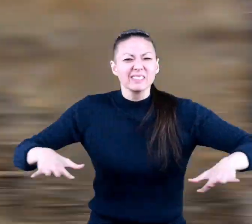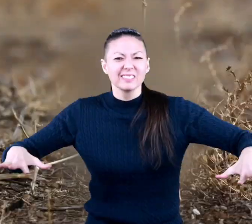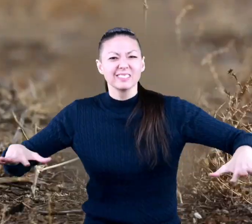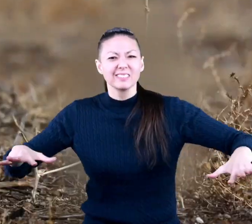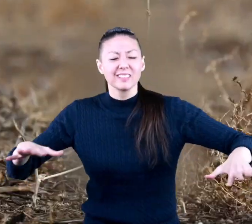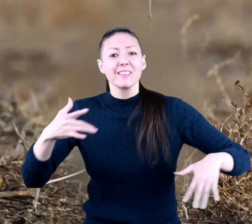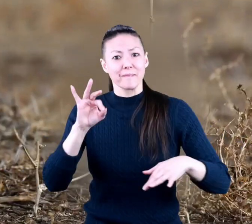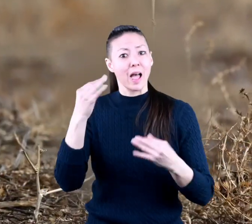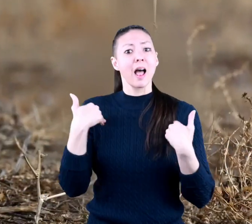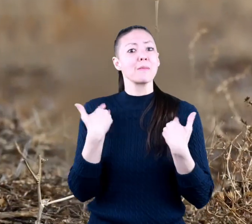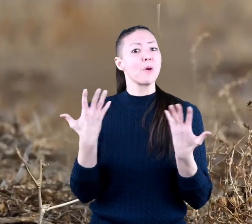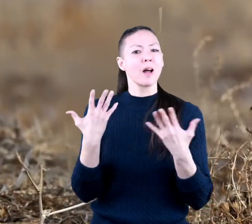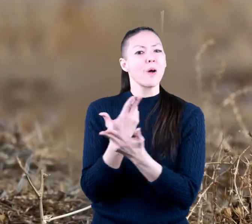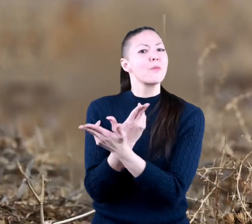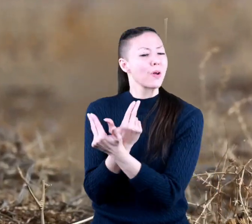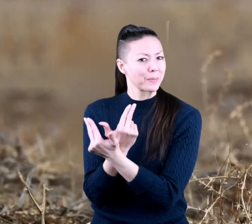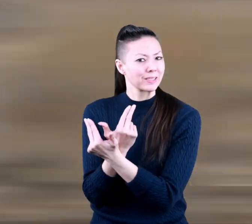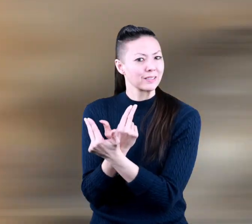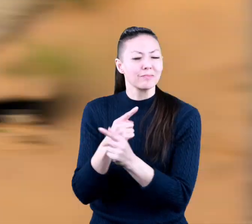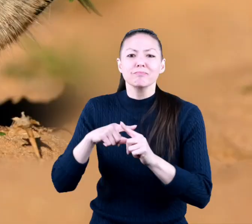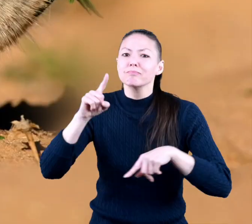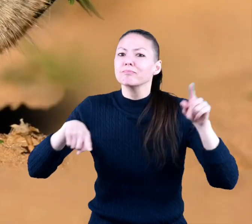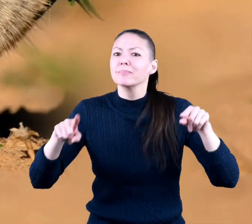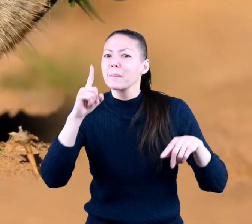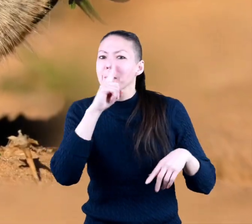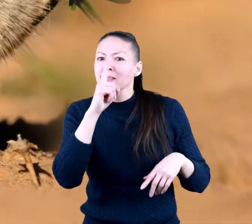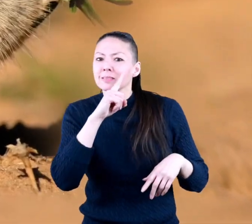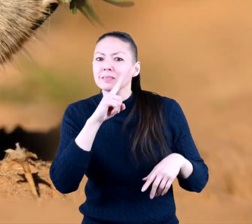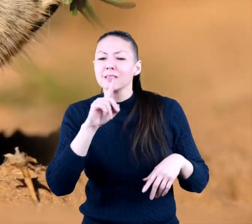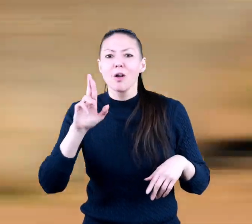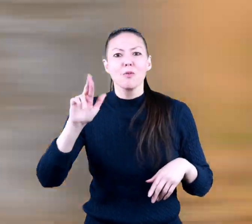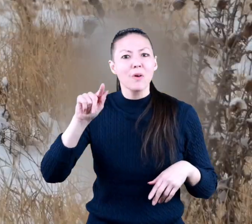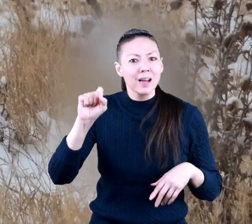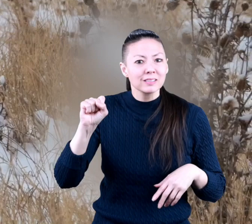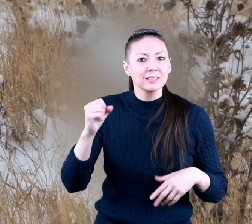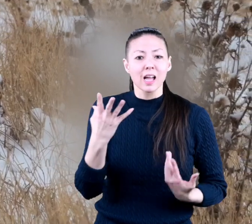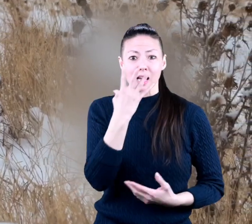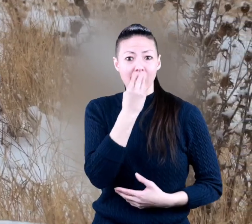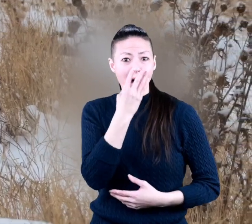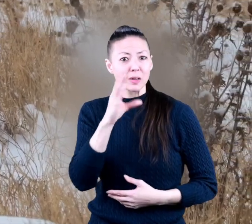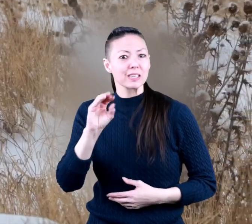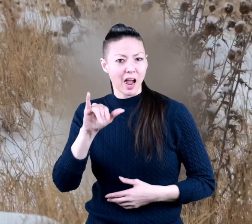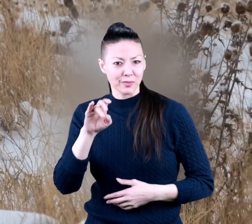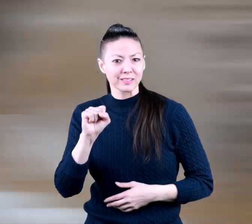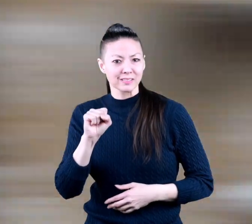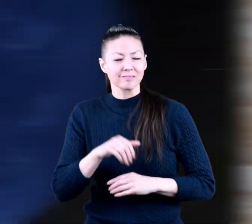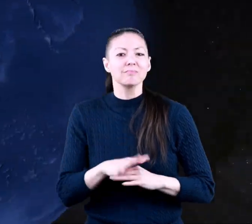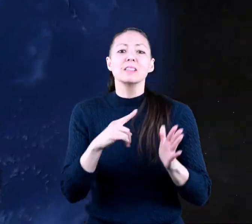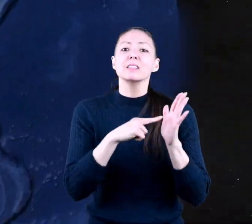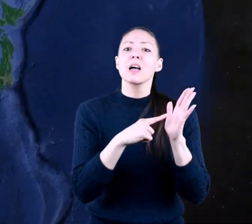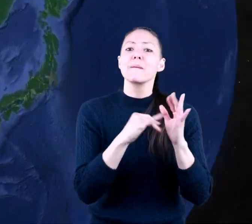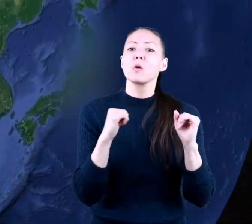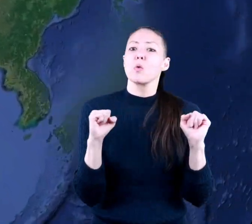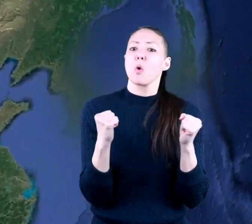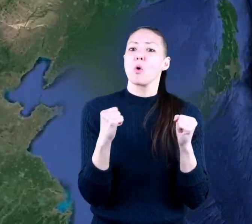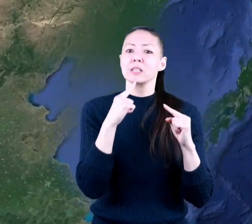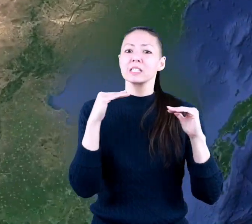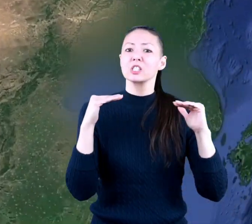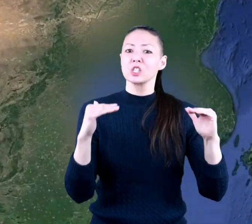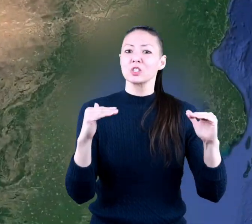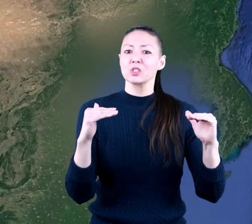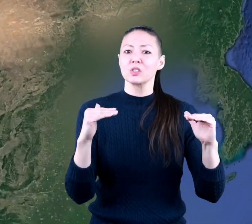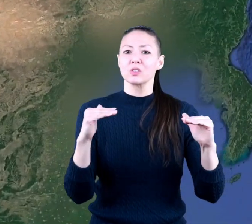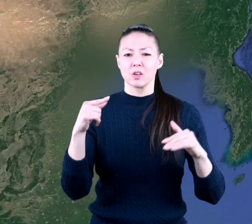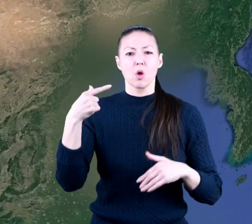plants, and you can find jackrabbits, various mice and rats, and coyotes. An example of the